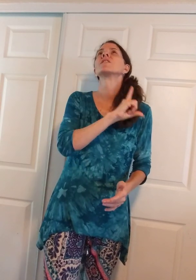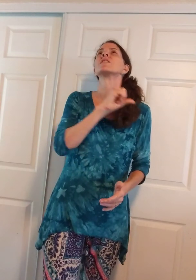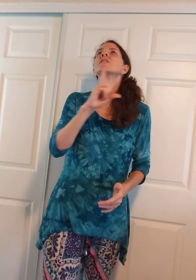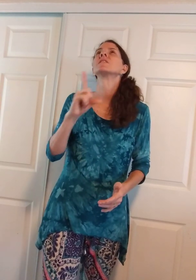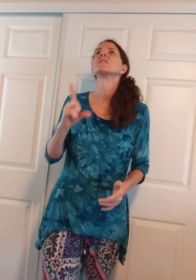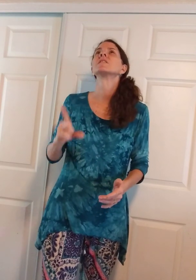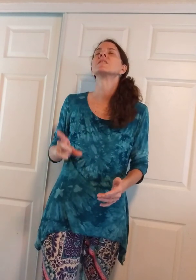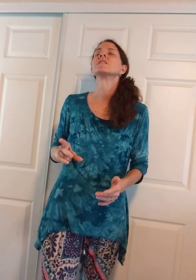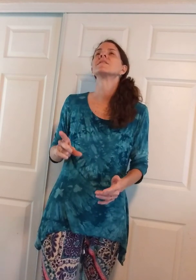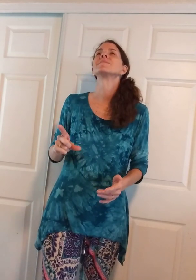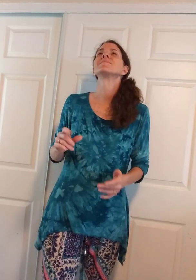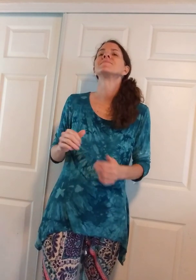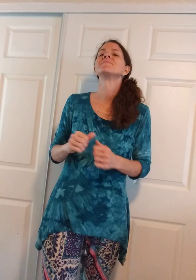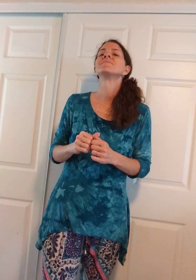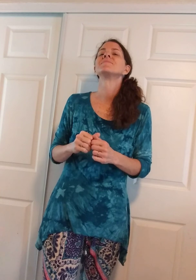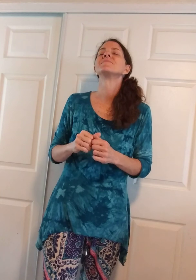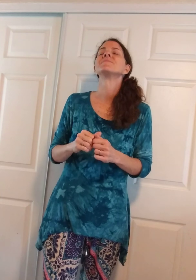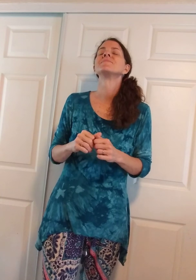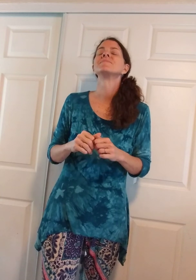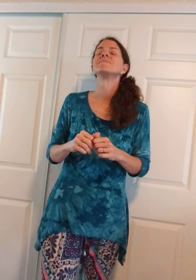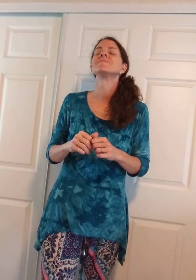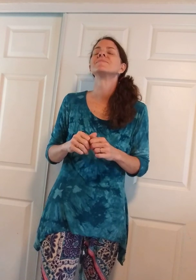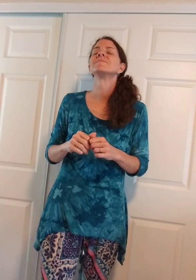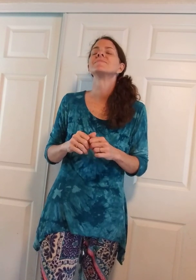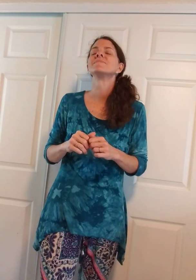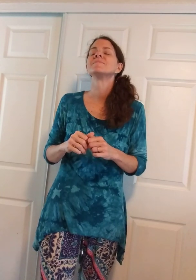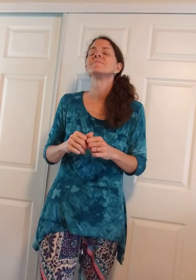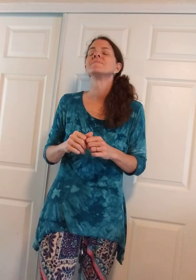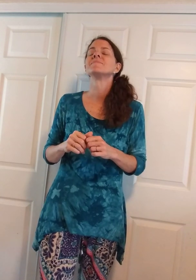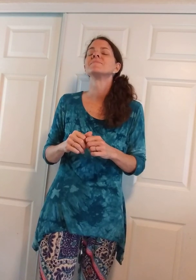to the altar, Father's open come